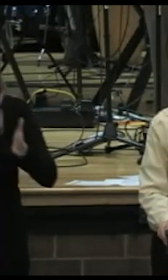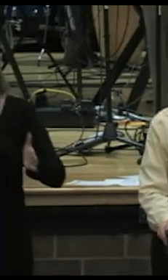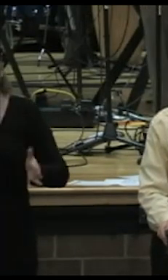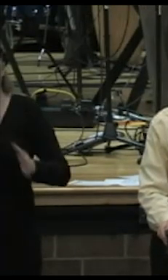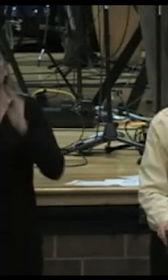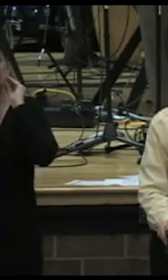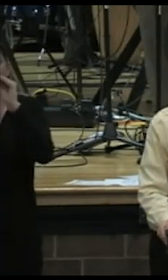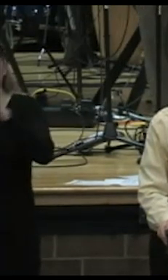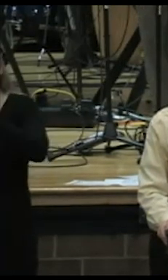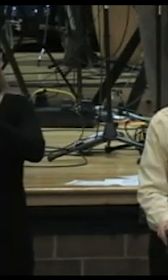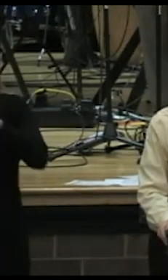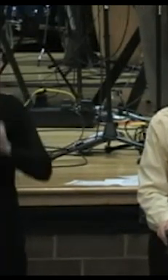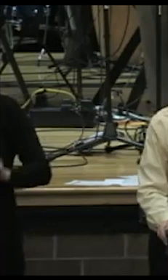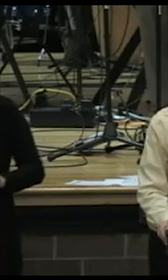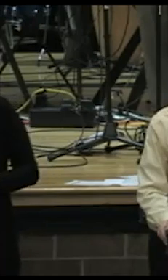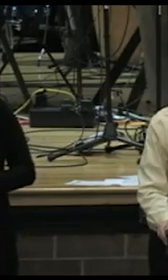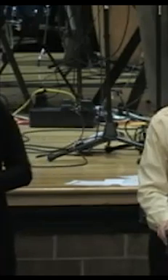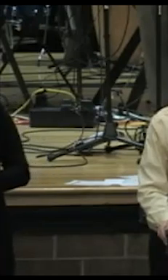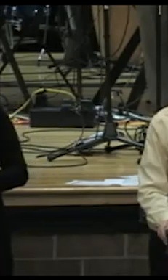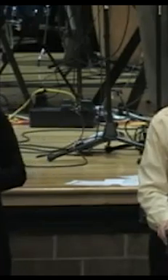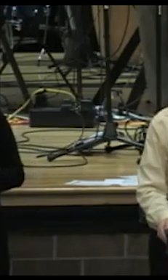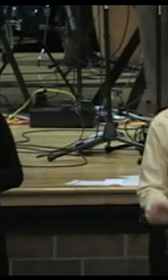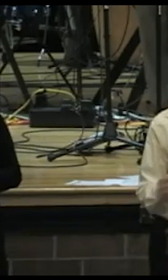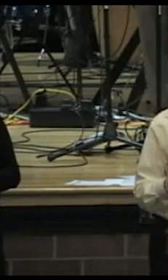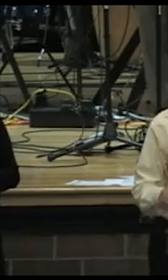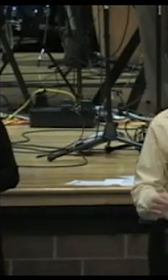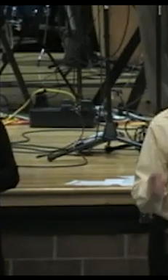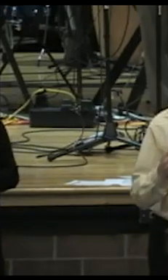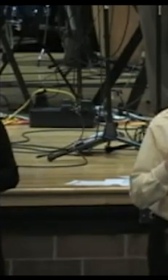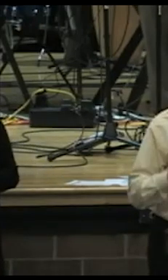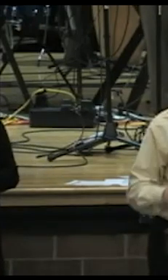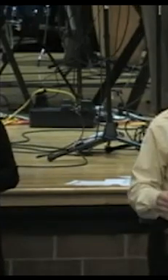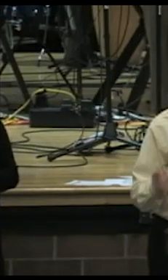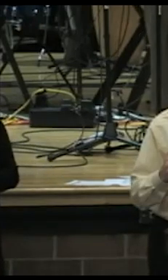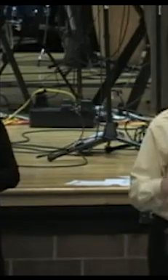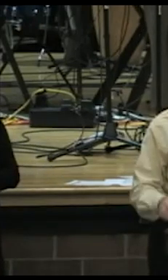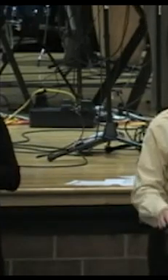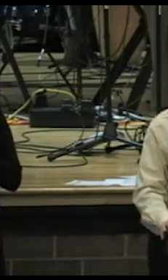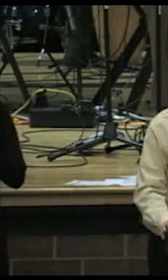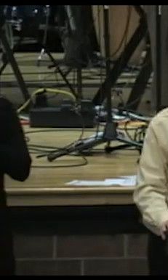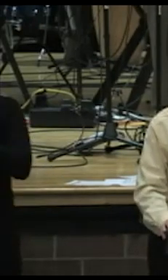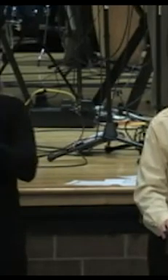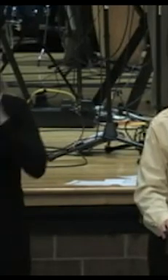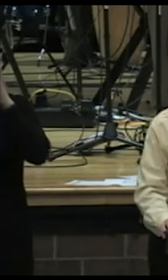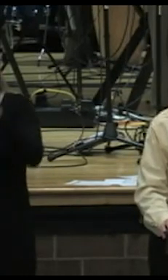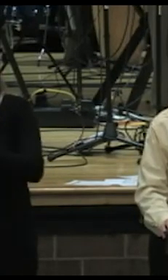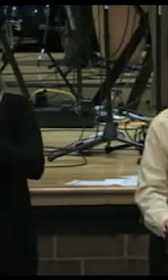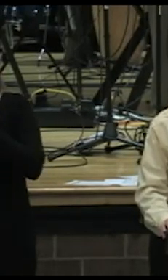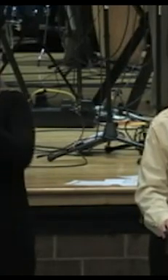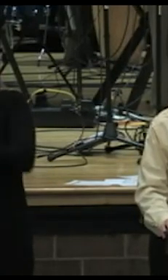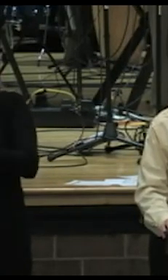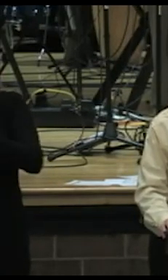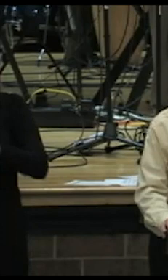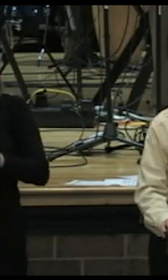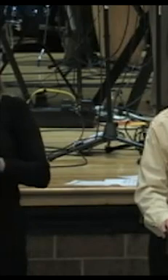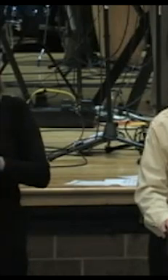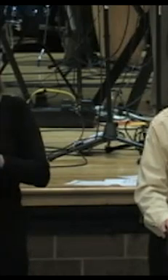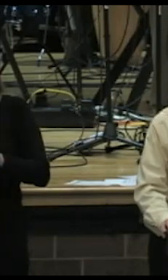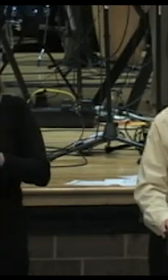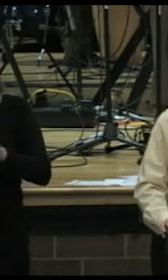wisdom with and how we relate and treat our parents, our spouses, and